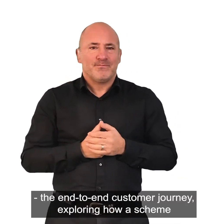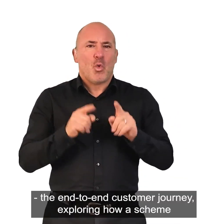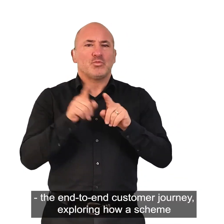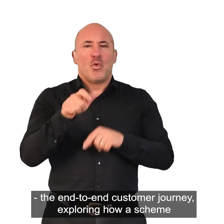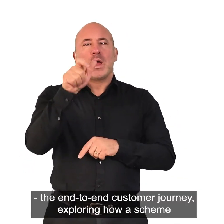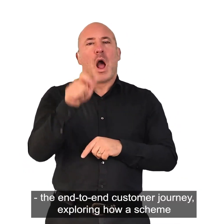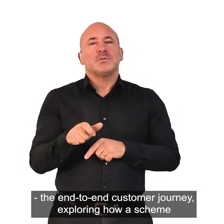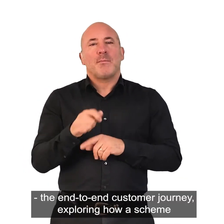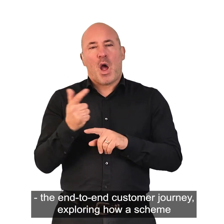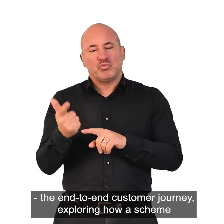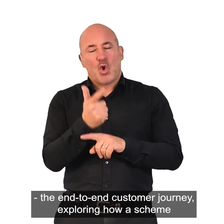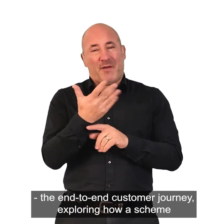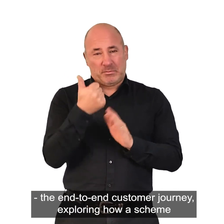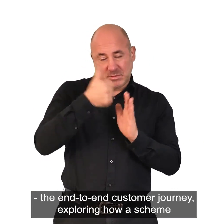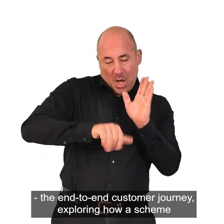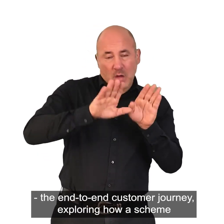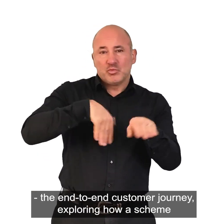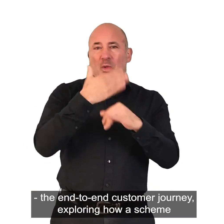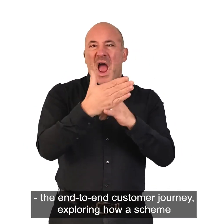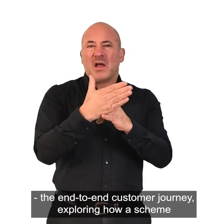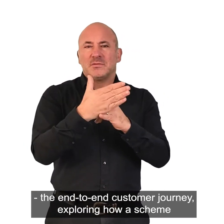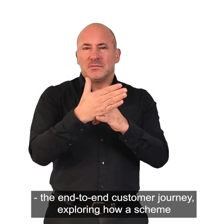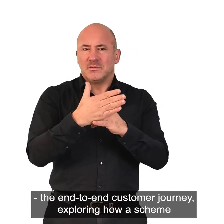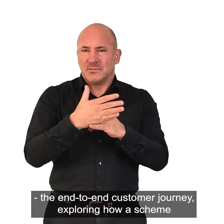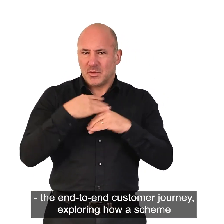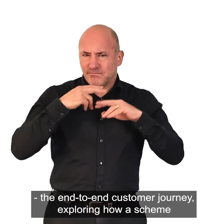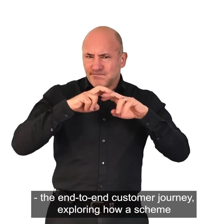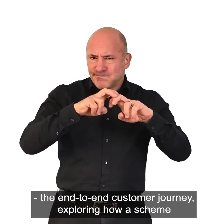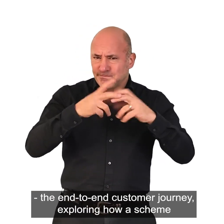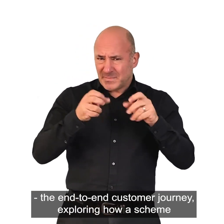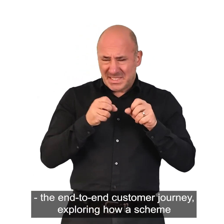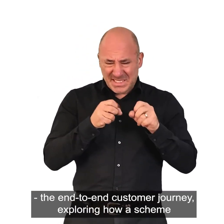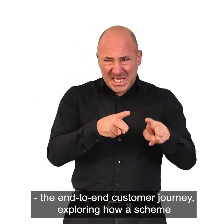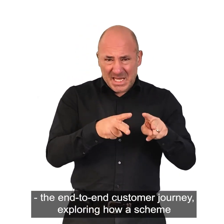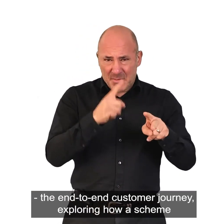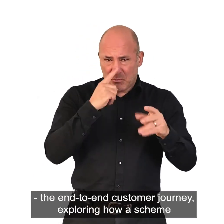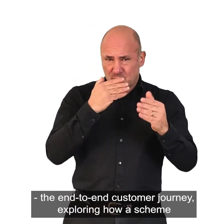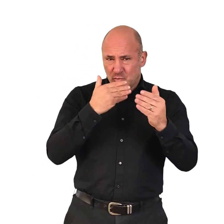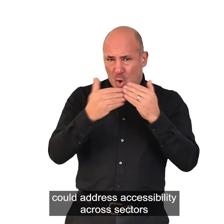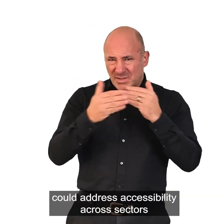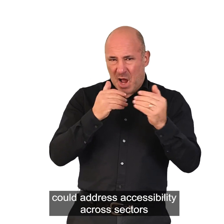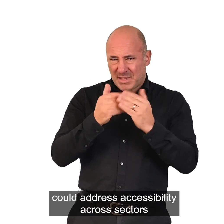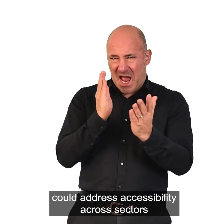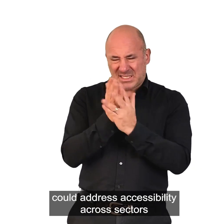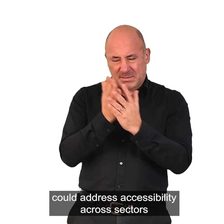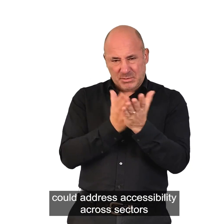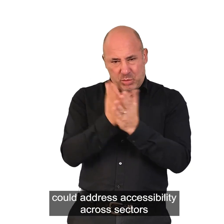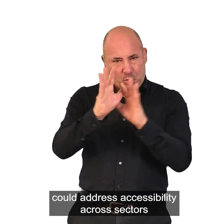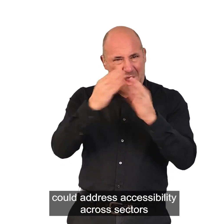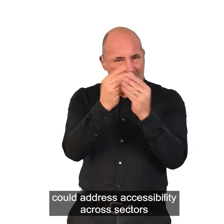The end-to-end customer journey, exploring how a scheme could address accessibility across